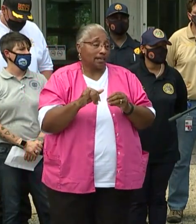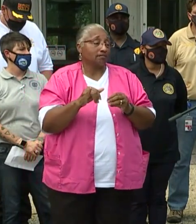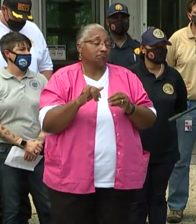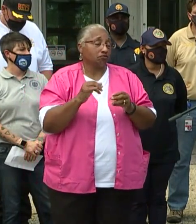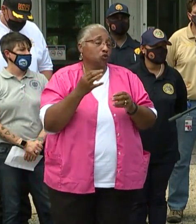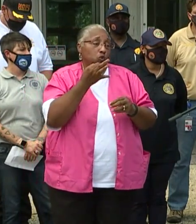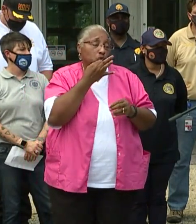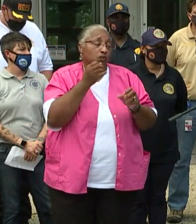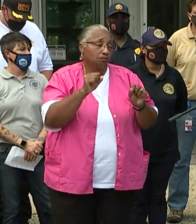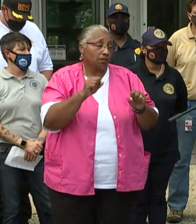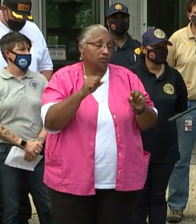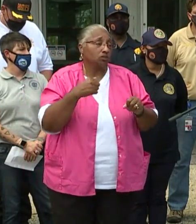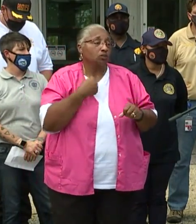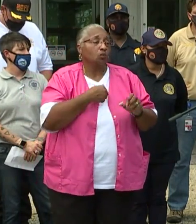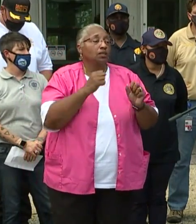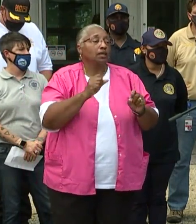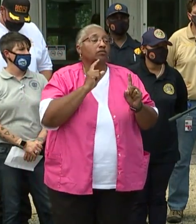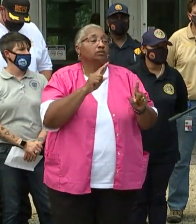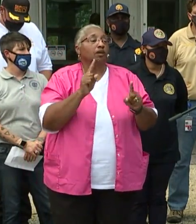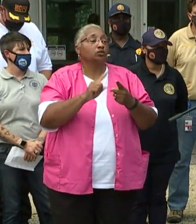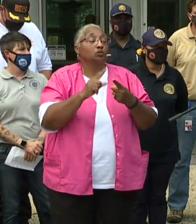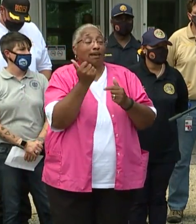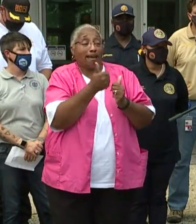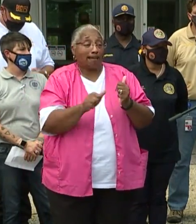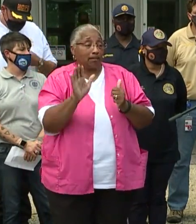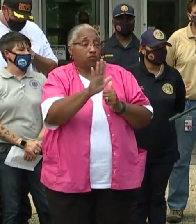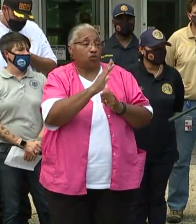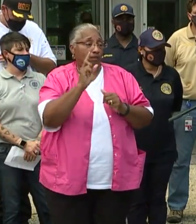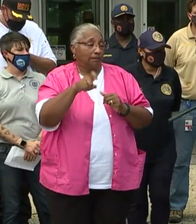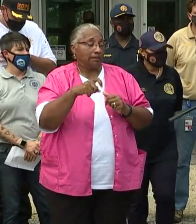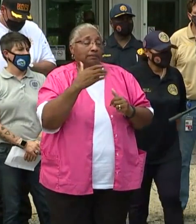can obviously respond to any of your needs. Thank you very much.